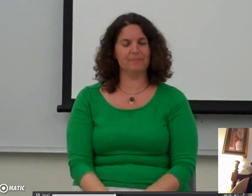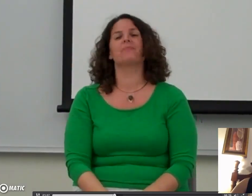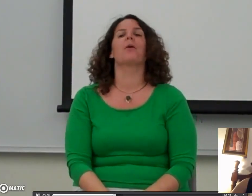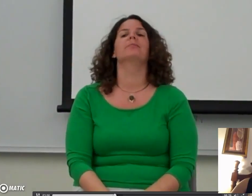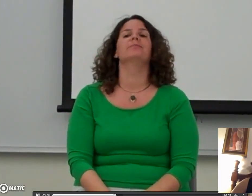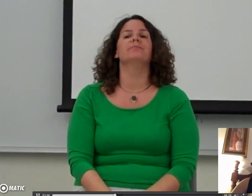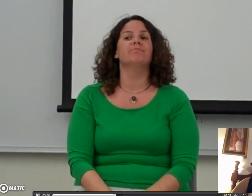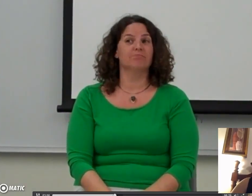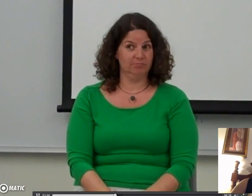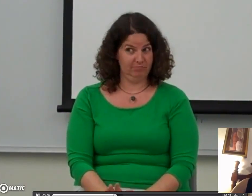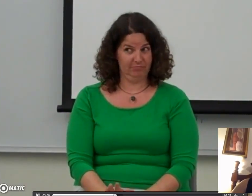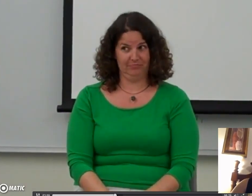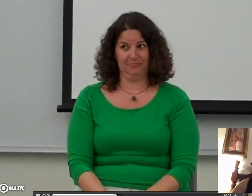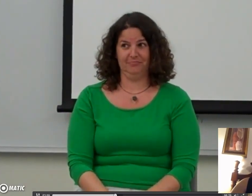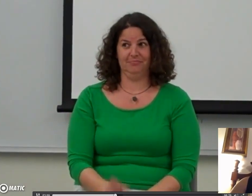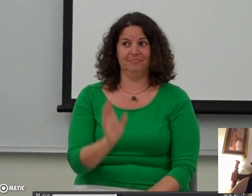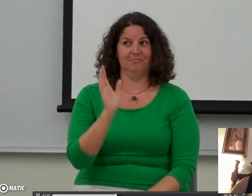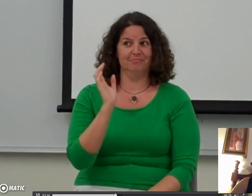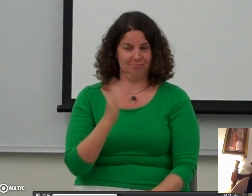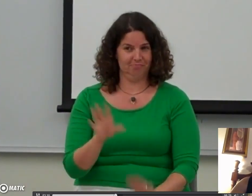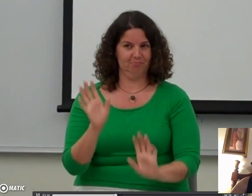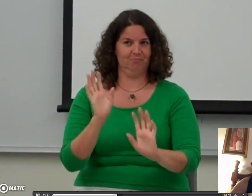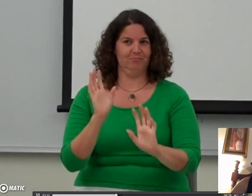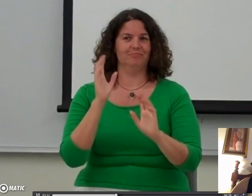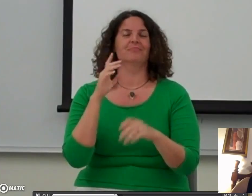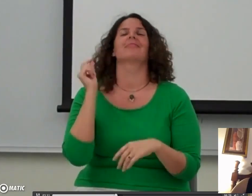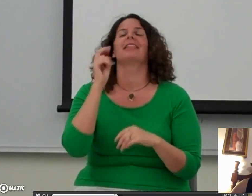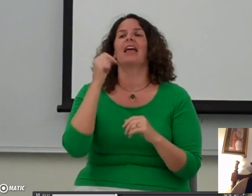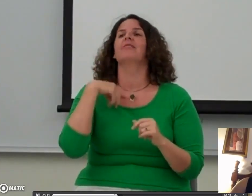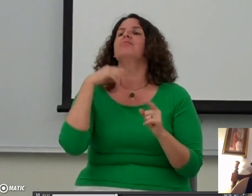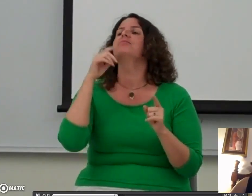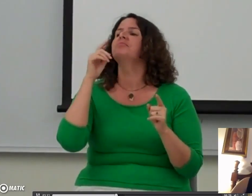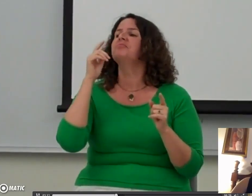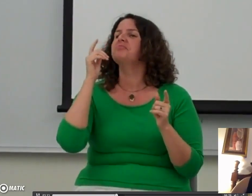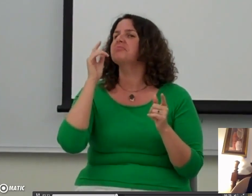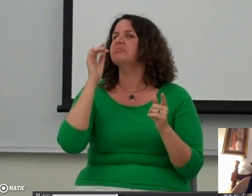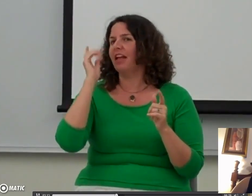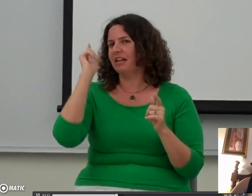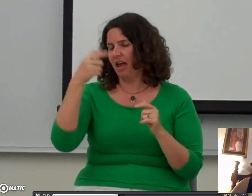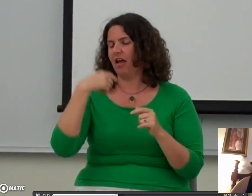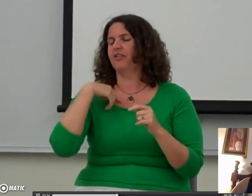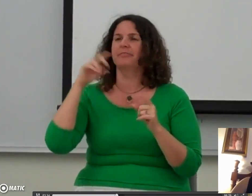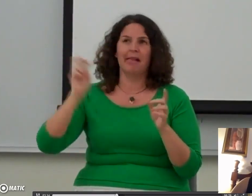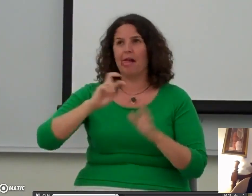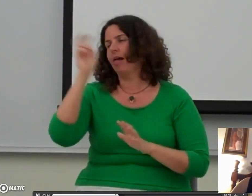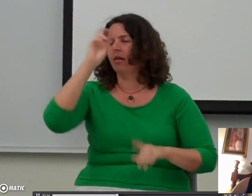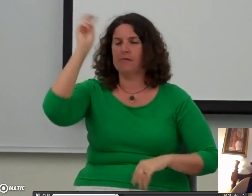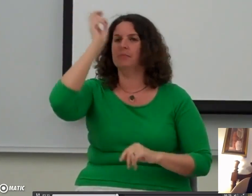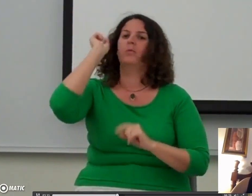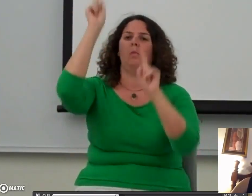But, it was strange because that was my first time ever sleeping in the trunk. So, okay, so after that, later on